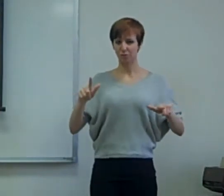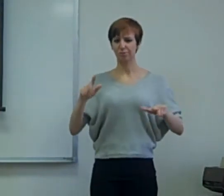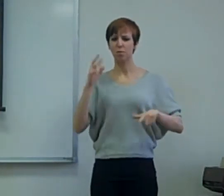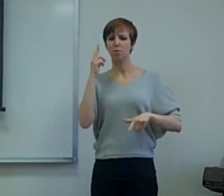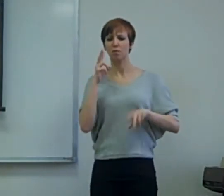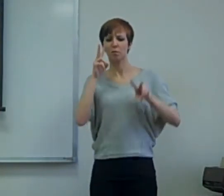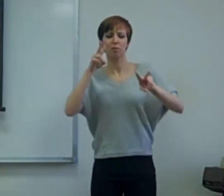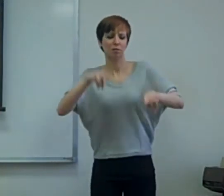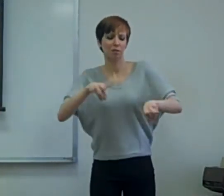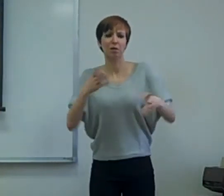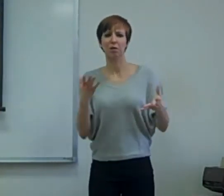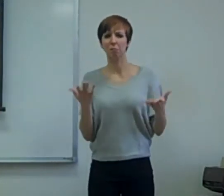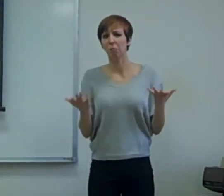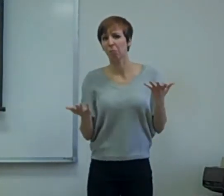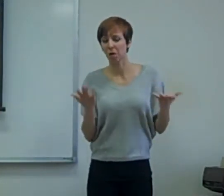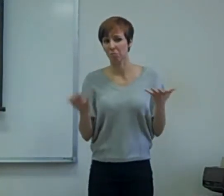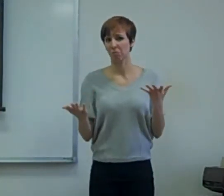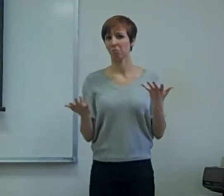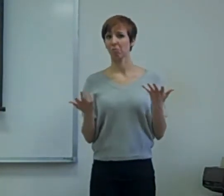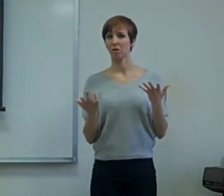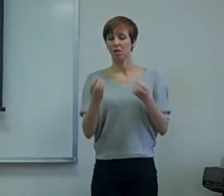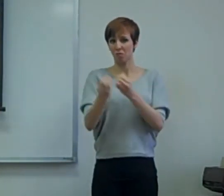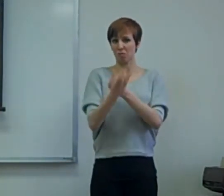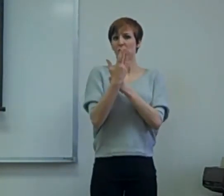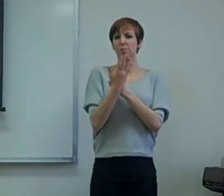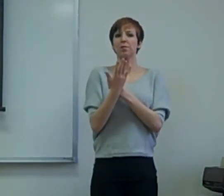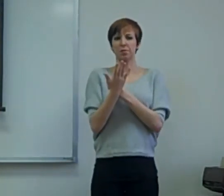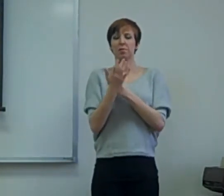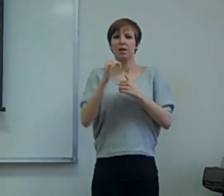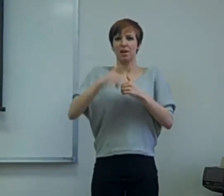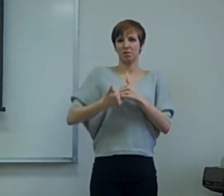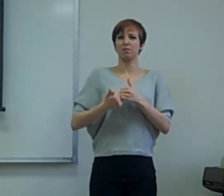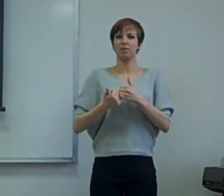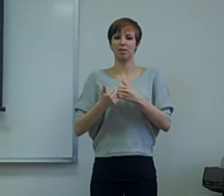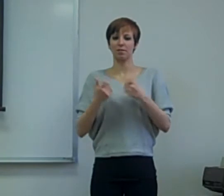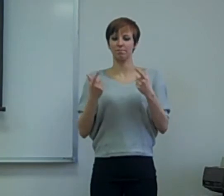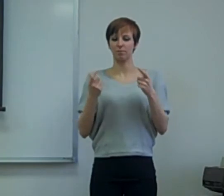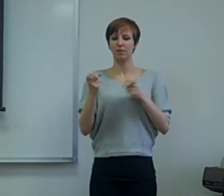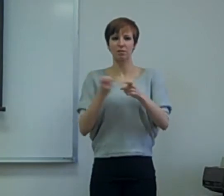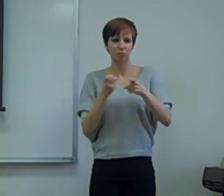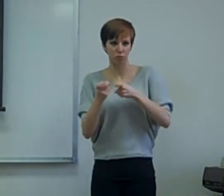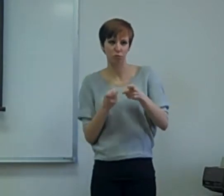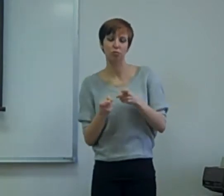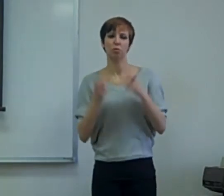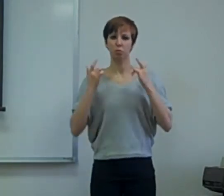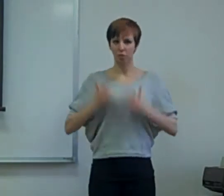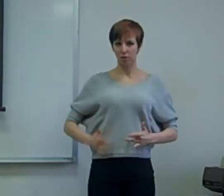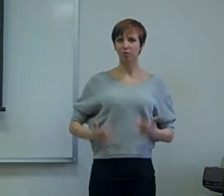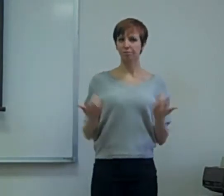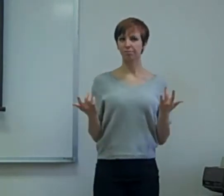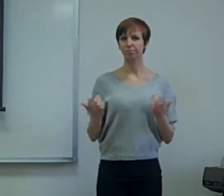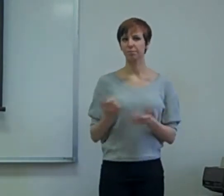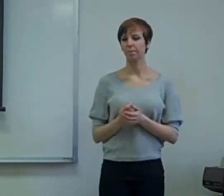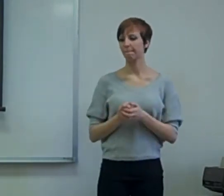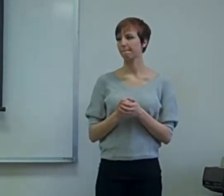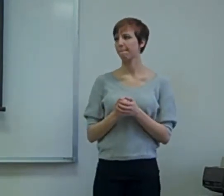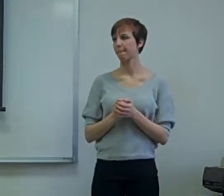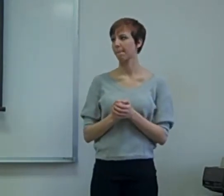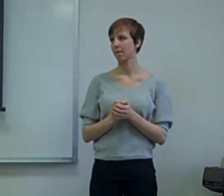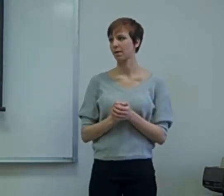because I doubt that any of you would ever have come into my office and said, "Oh, did your son die?"